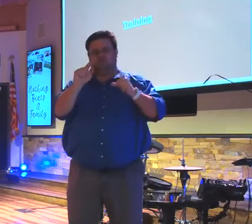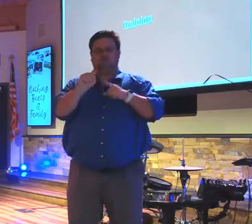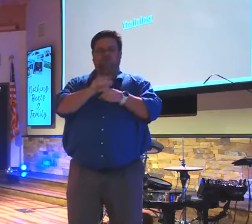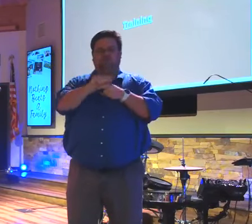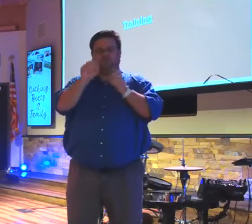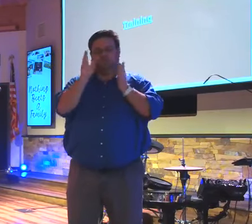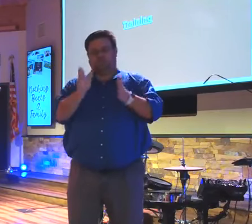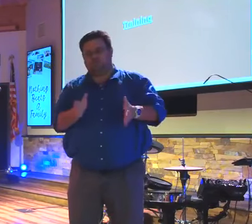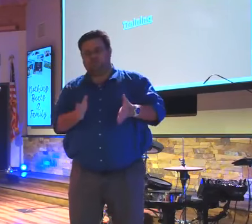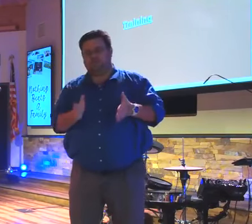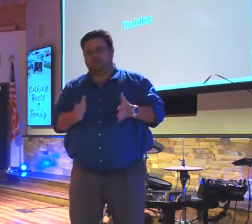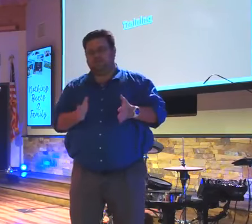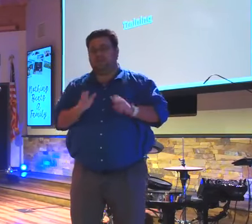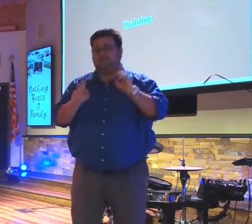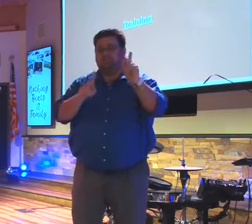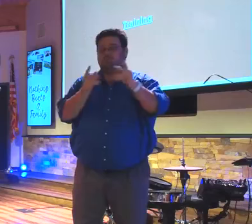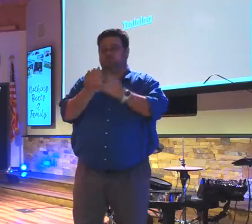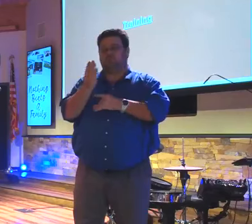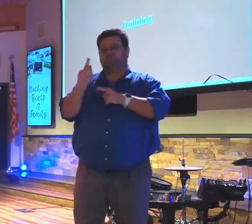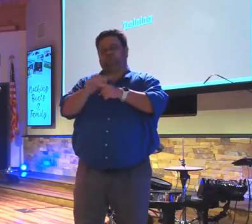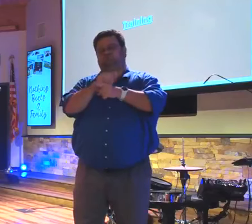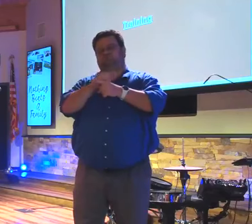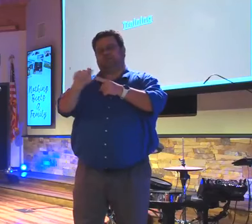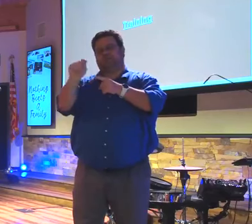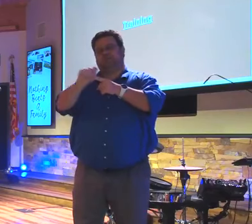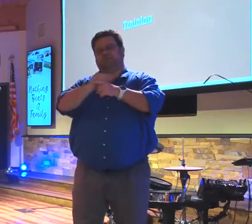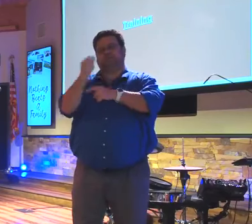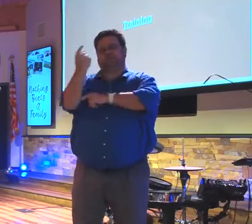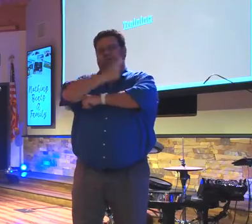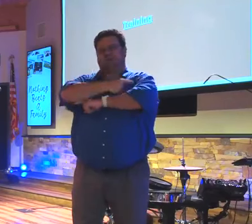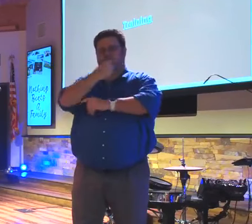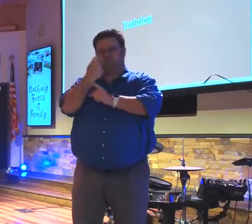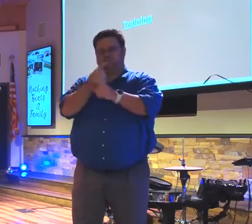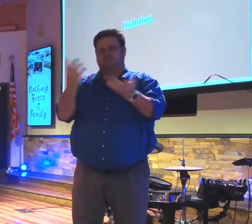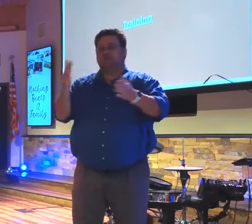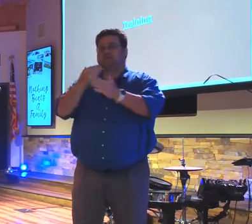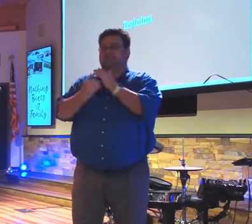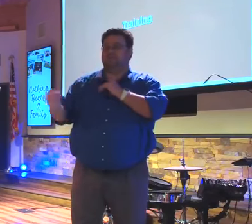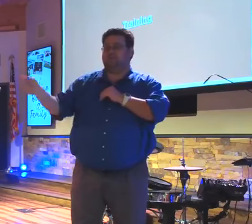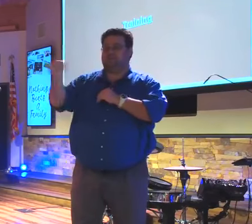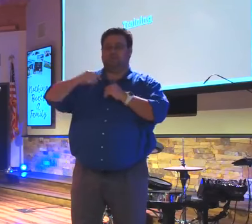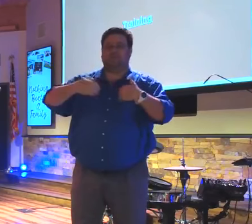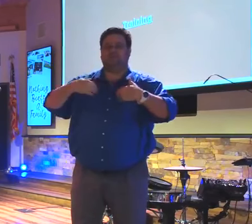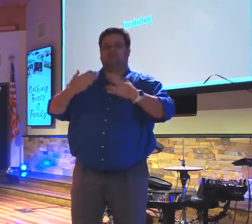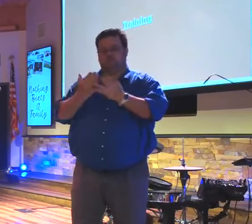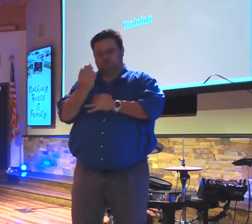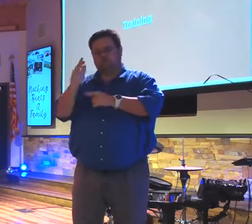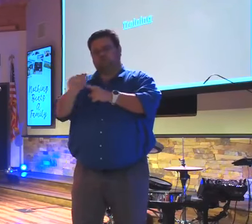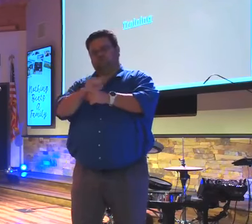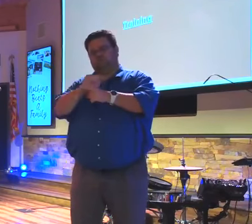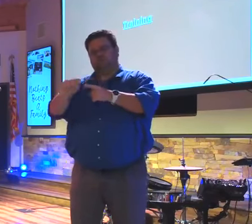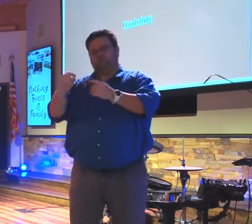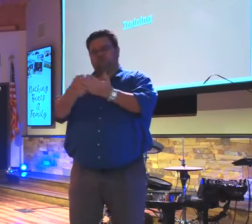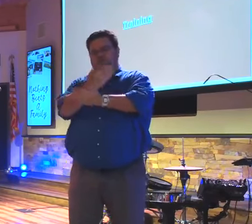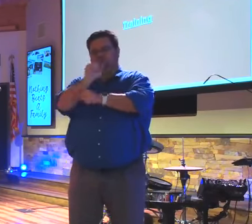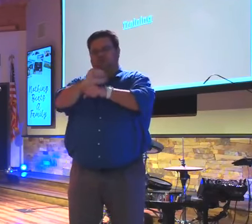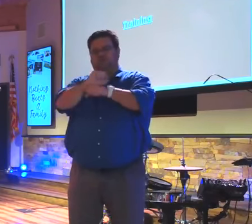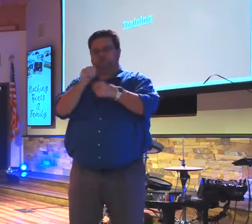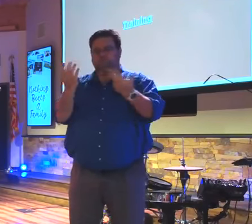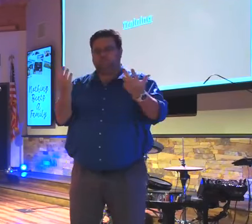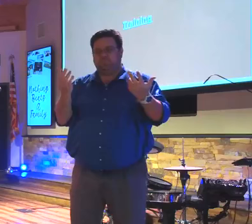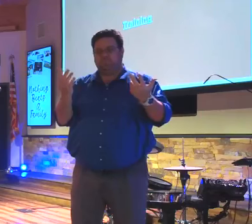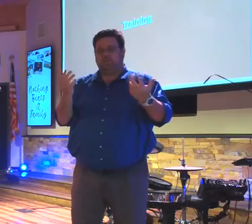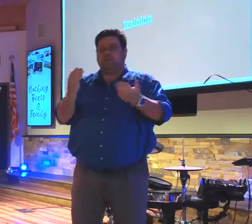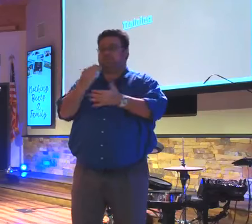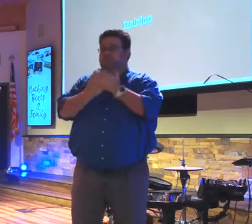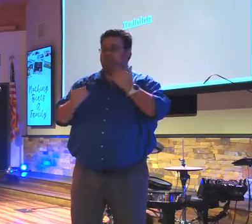it. People go through all kinds of training today. Some of you right now might be going through training for a new job.